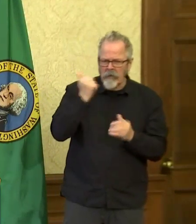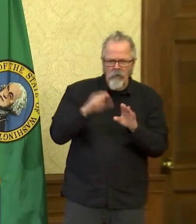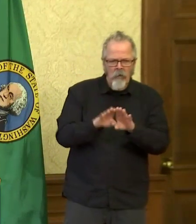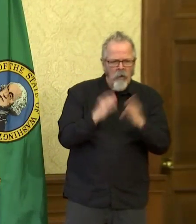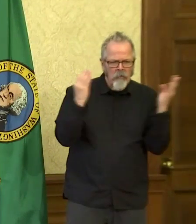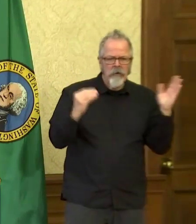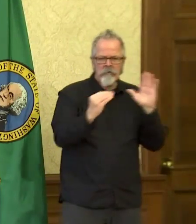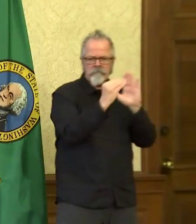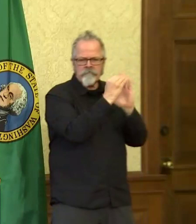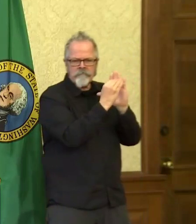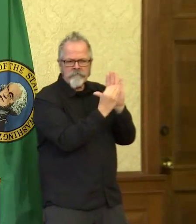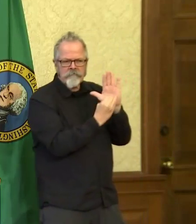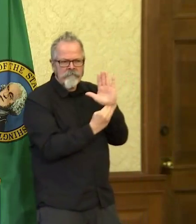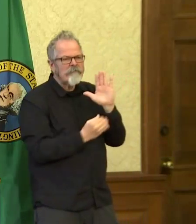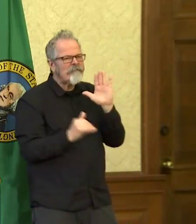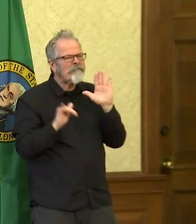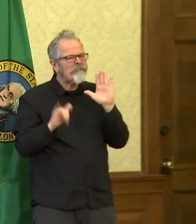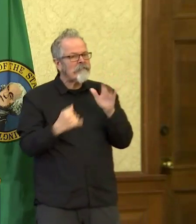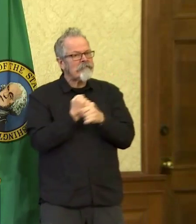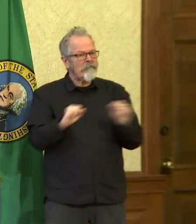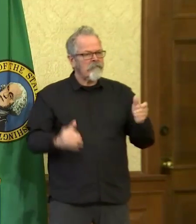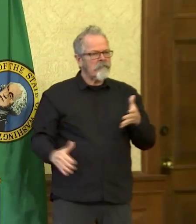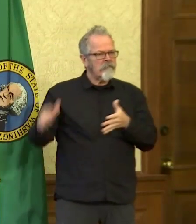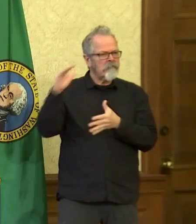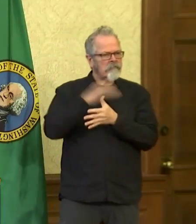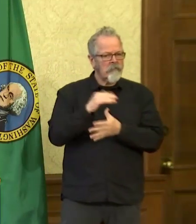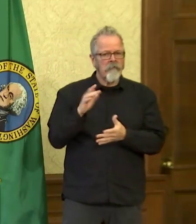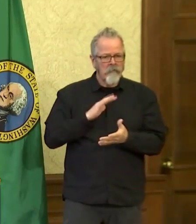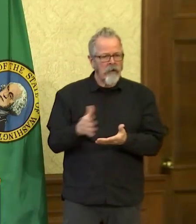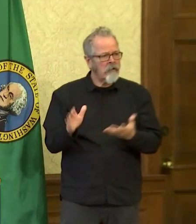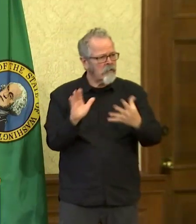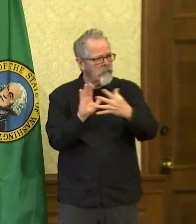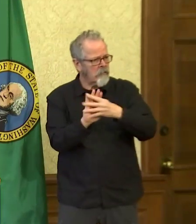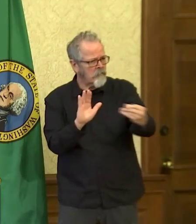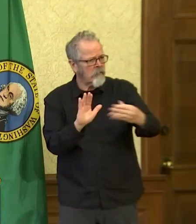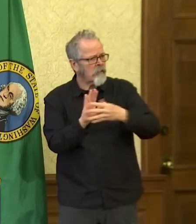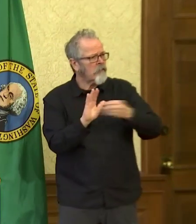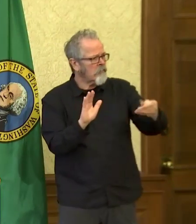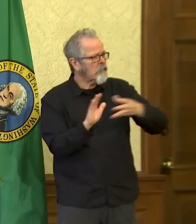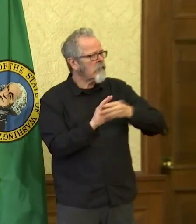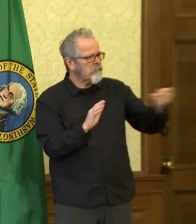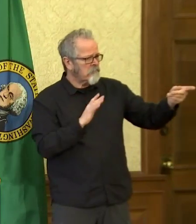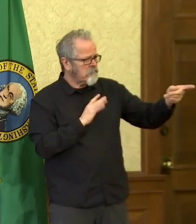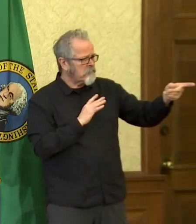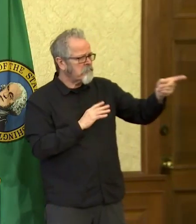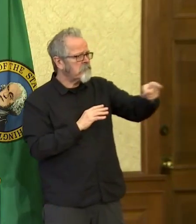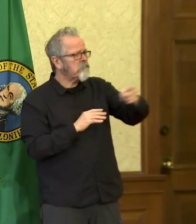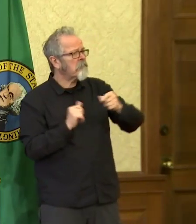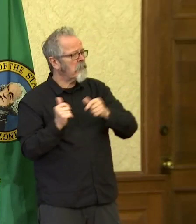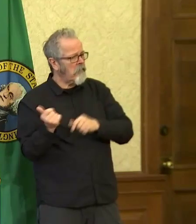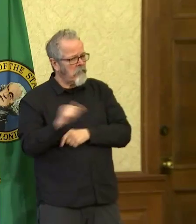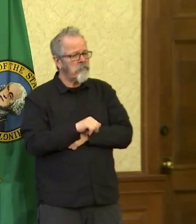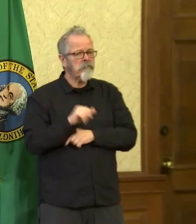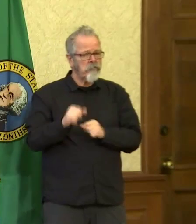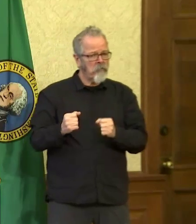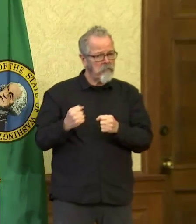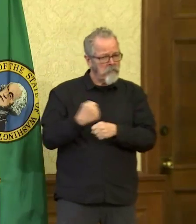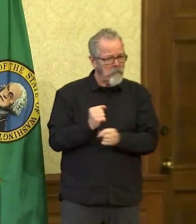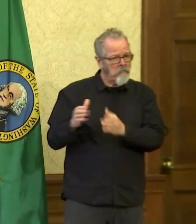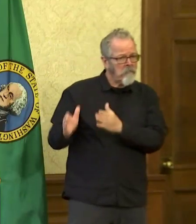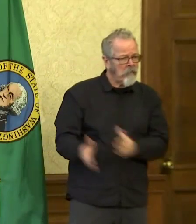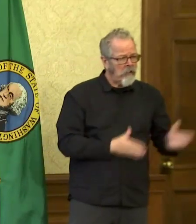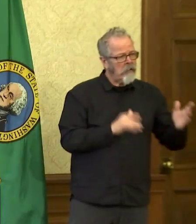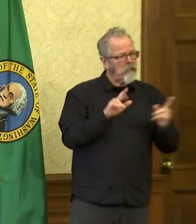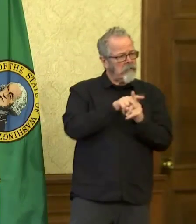data, and we've got all kinds of data from infection rates to hospitalization rates to percentage to positives, and we'll share